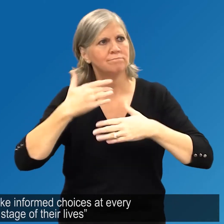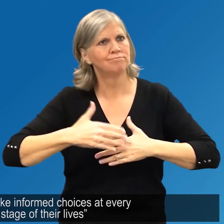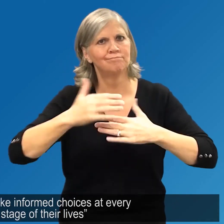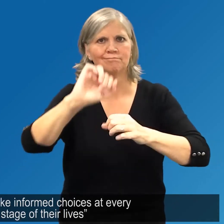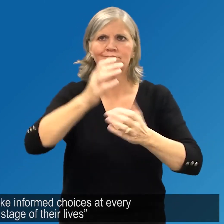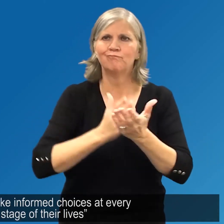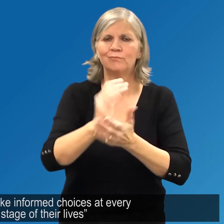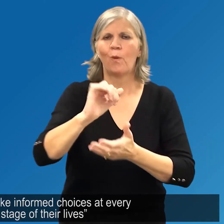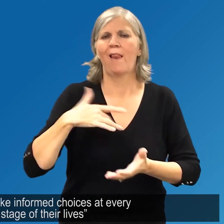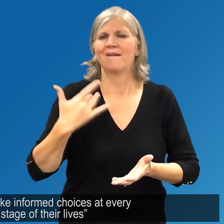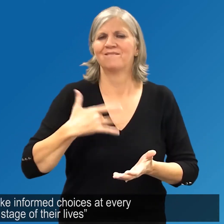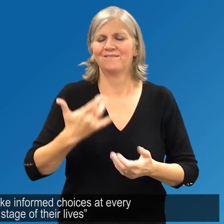of their lives.